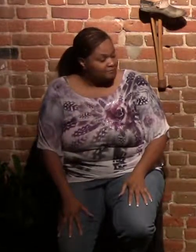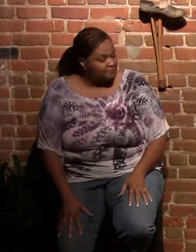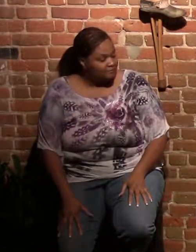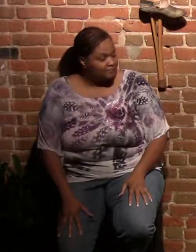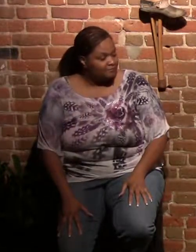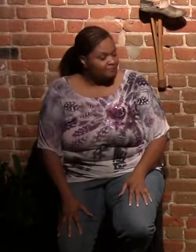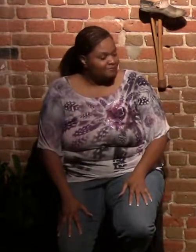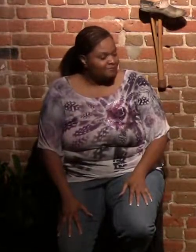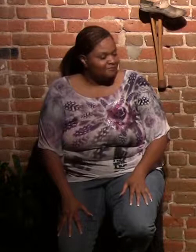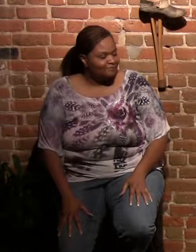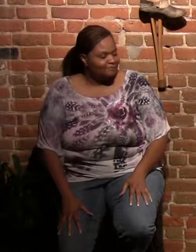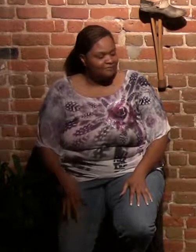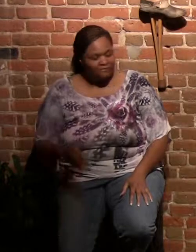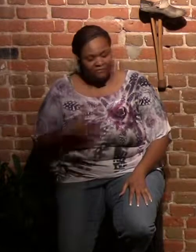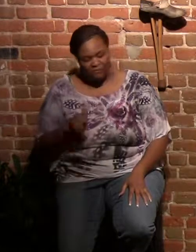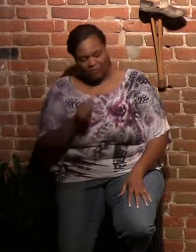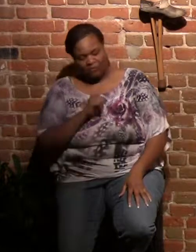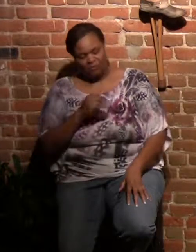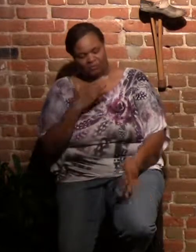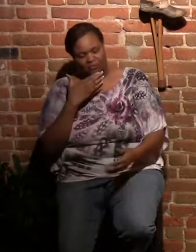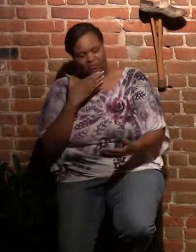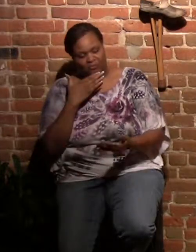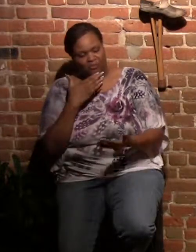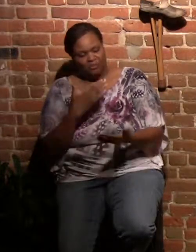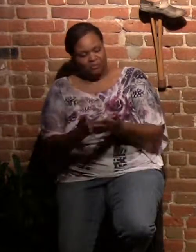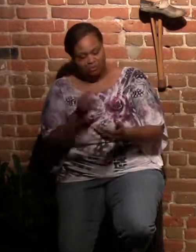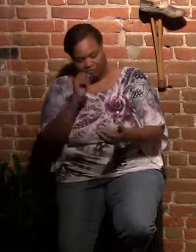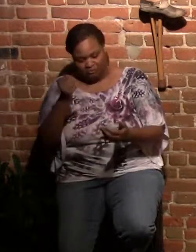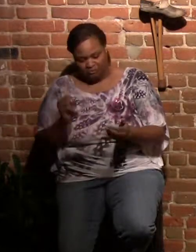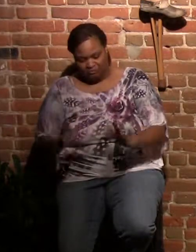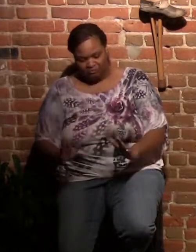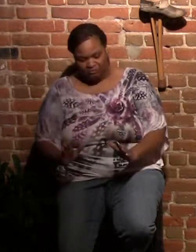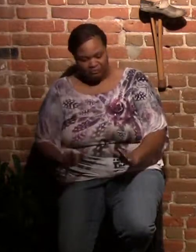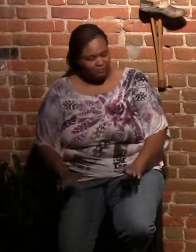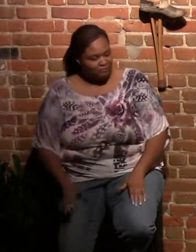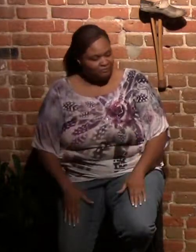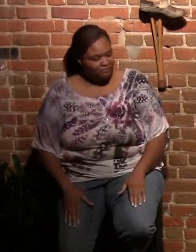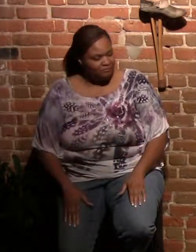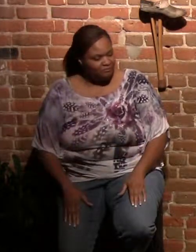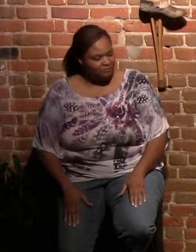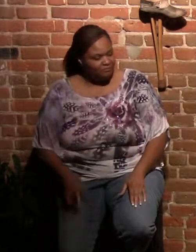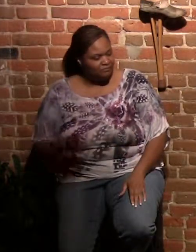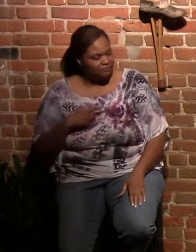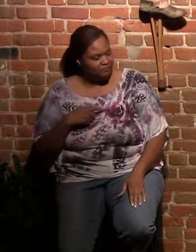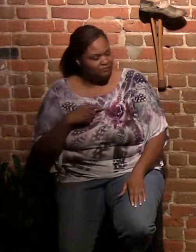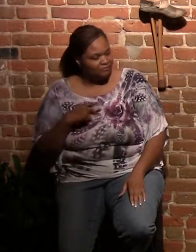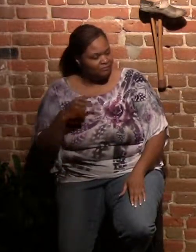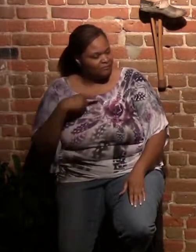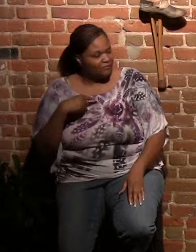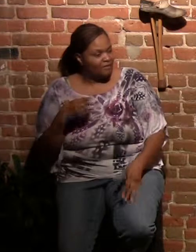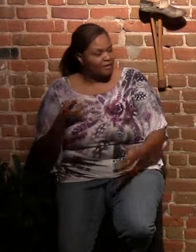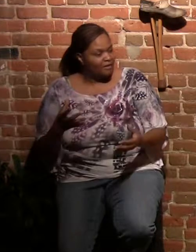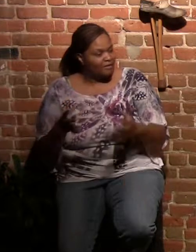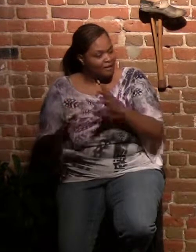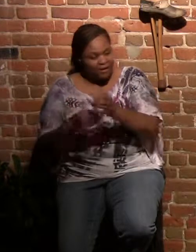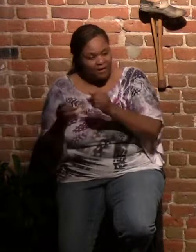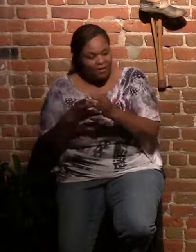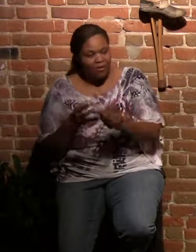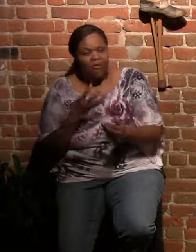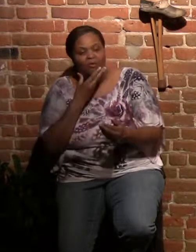being a good Southerner, I raised a peach tree in Manitou Springs when I got all the peaches before the bear did. And Lauren